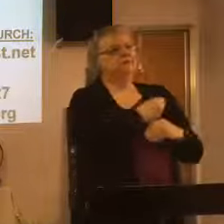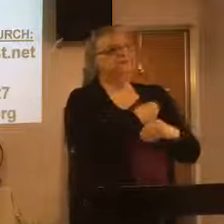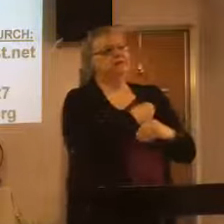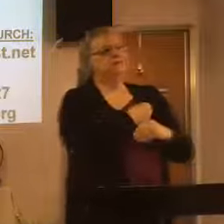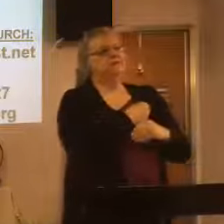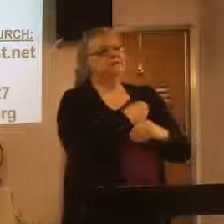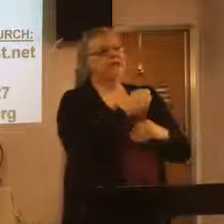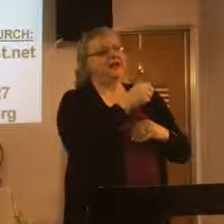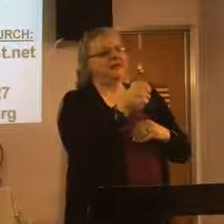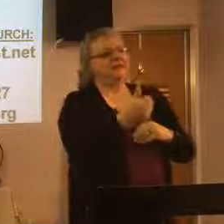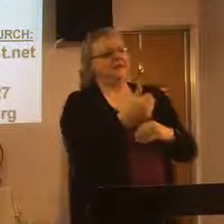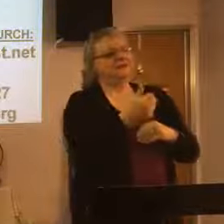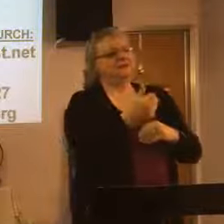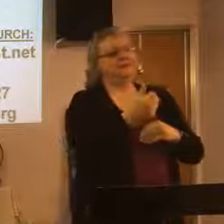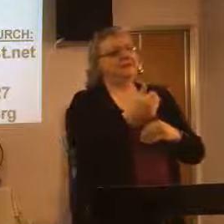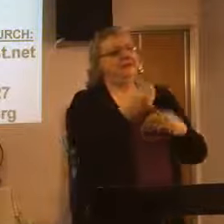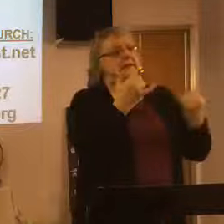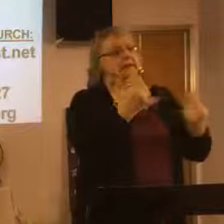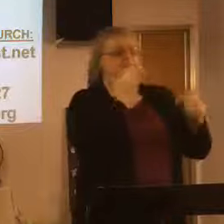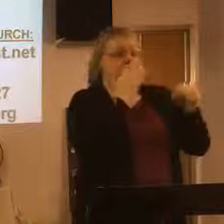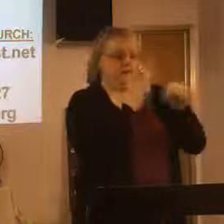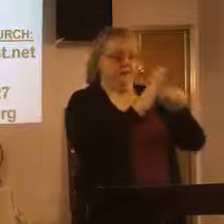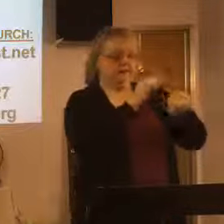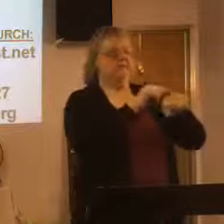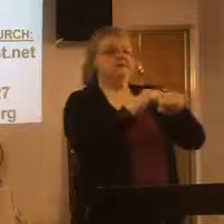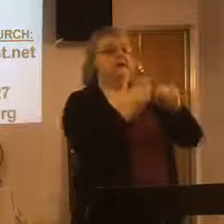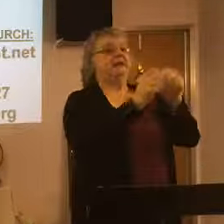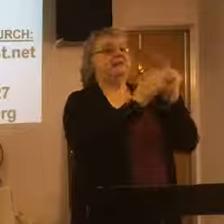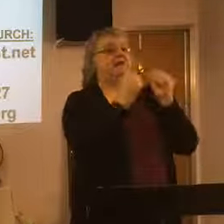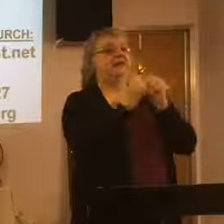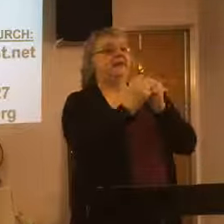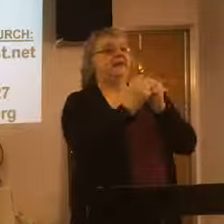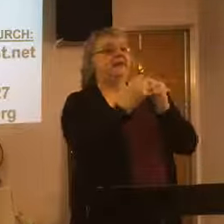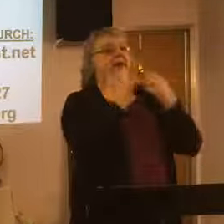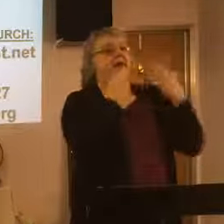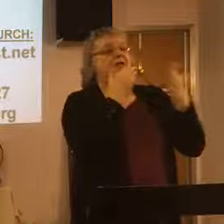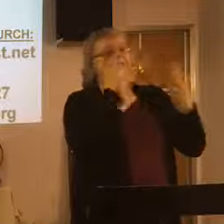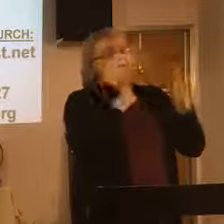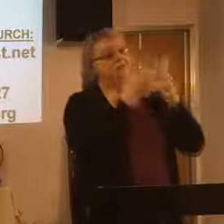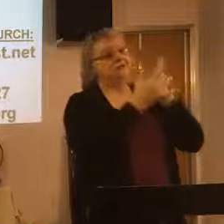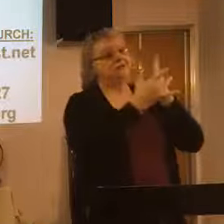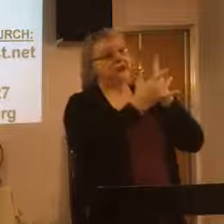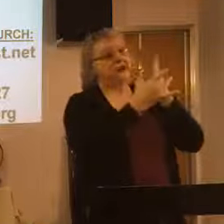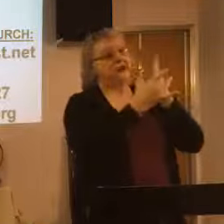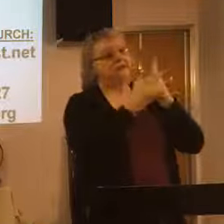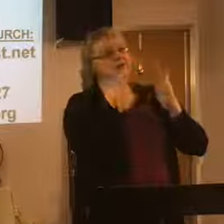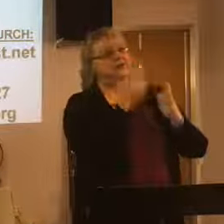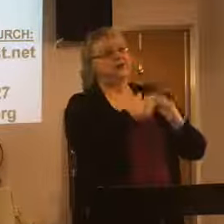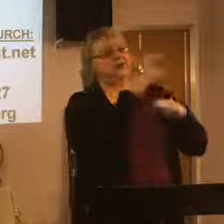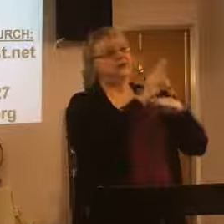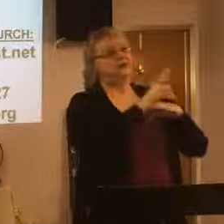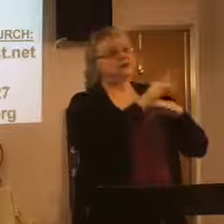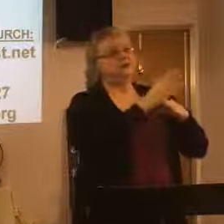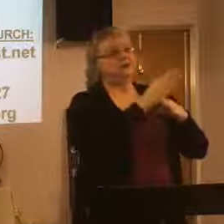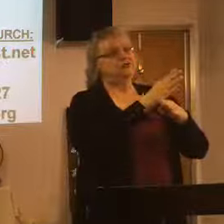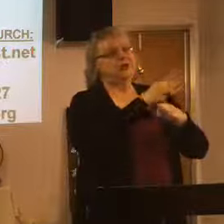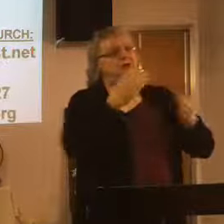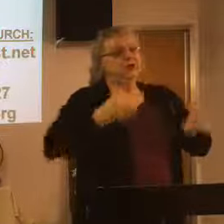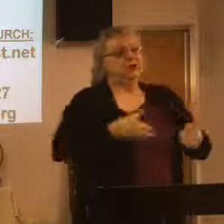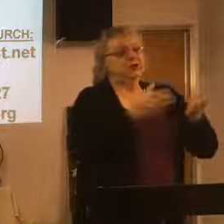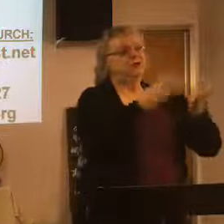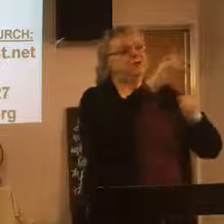now, Lord, we commit this time together. Thank you for the technology we can use to share and encourage one another.